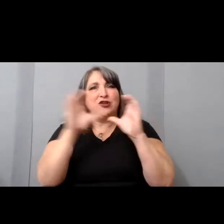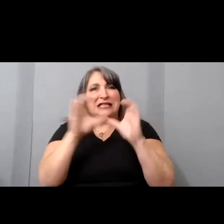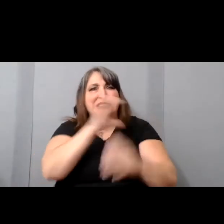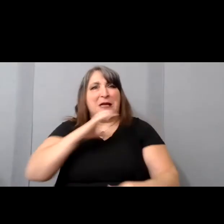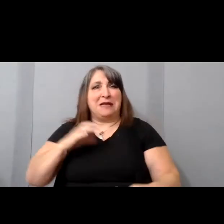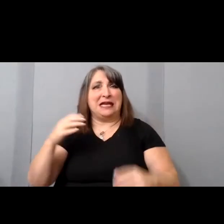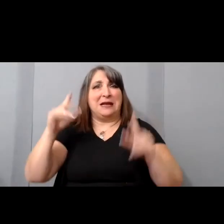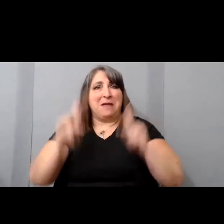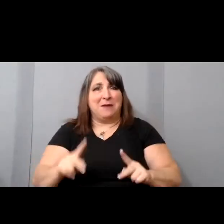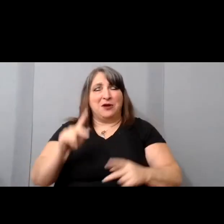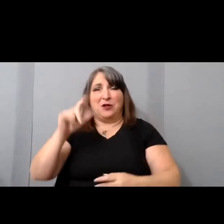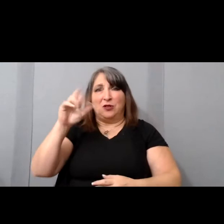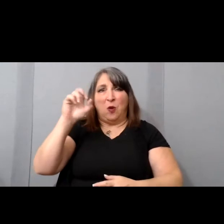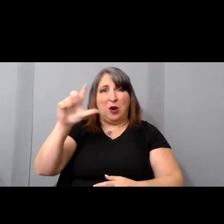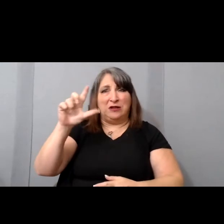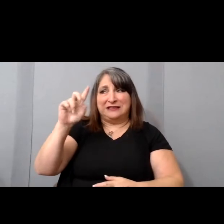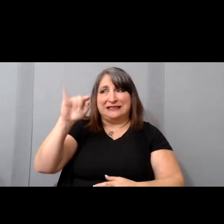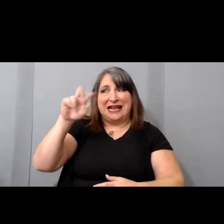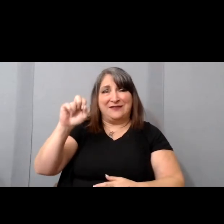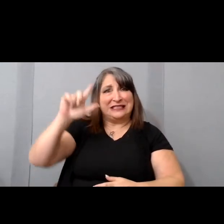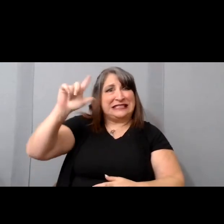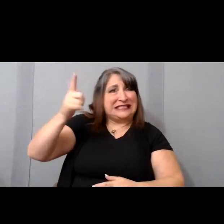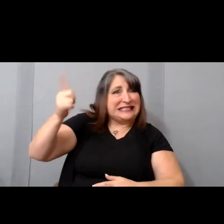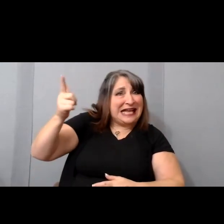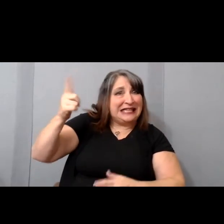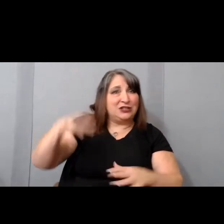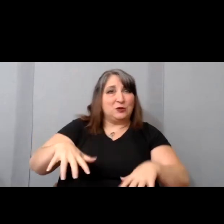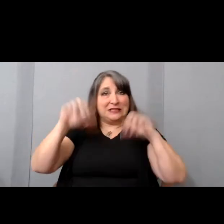Davis, is there a motion and a second to adopt the credentials report?